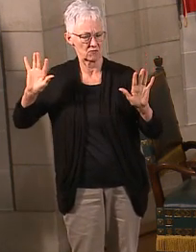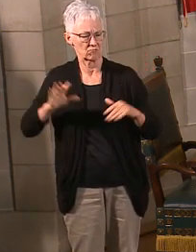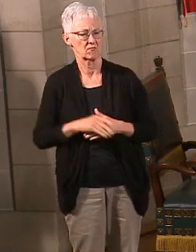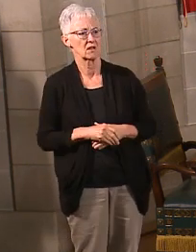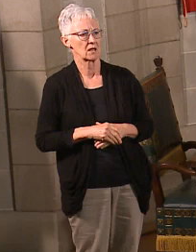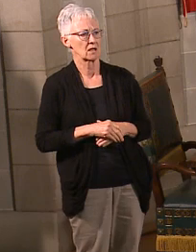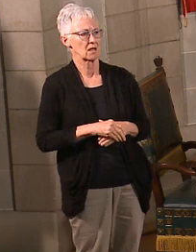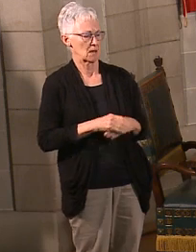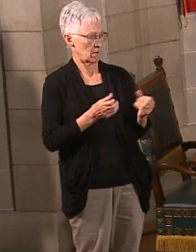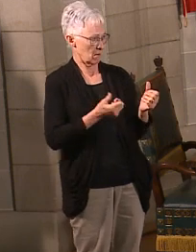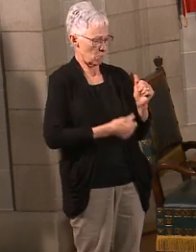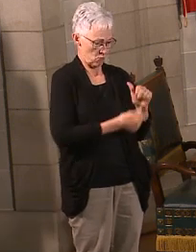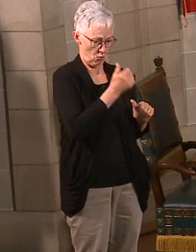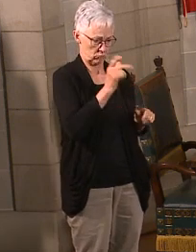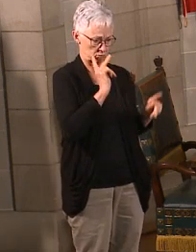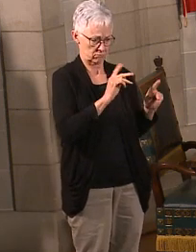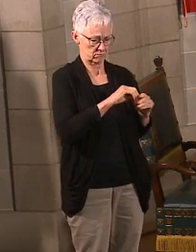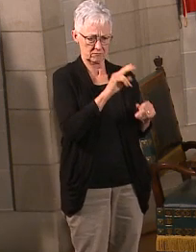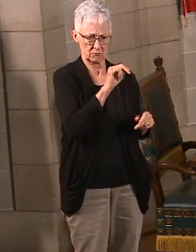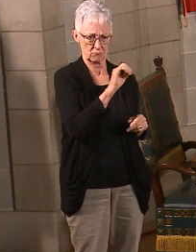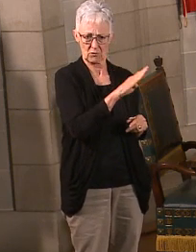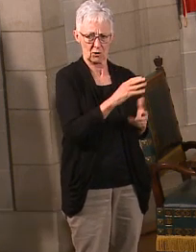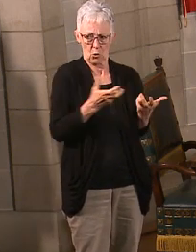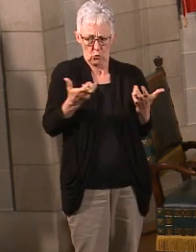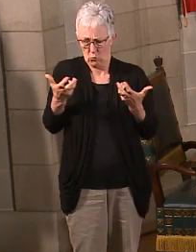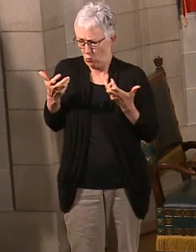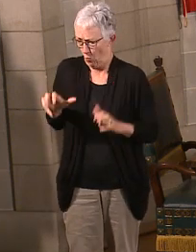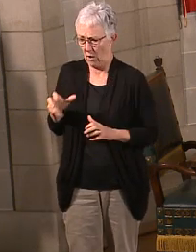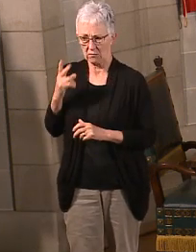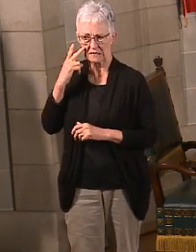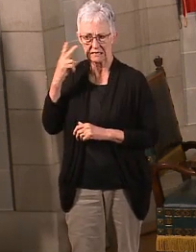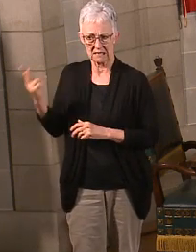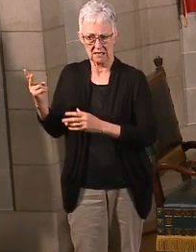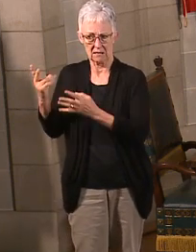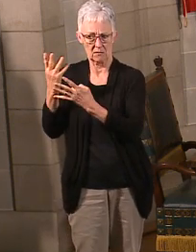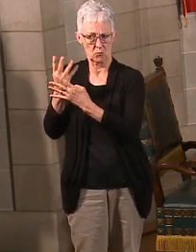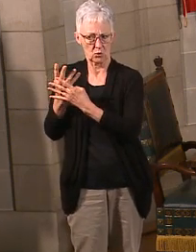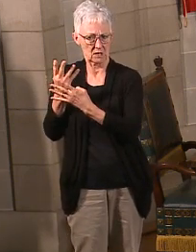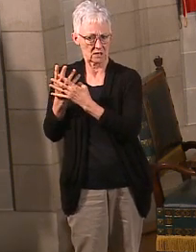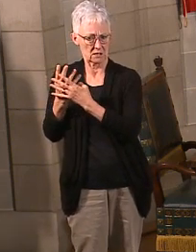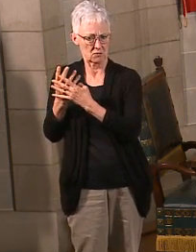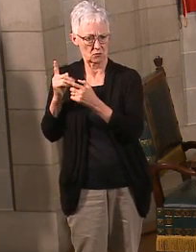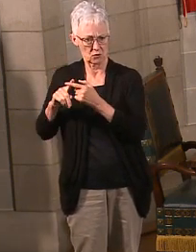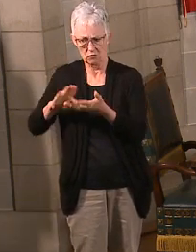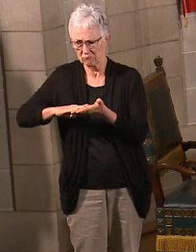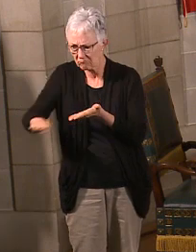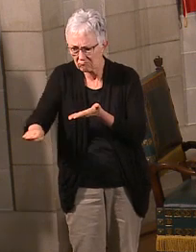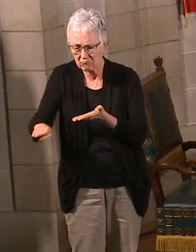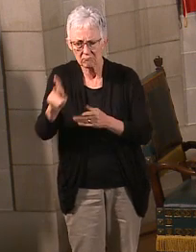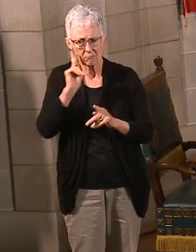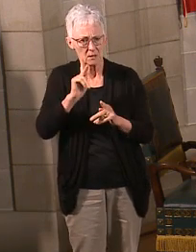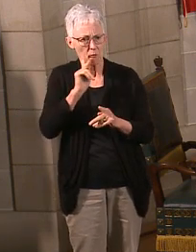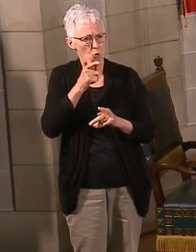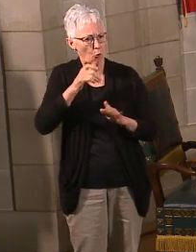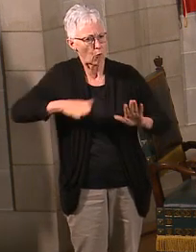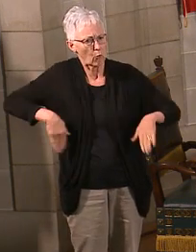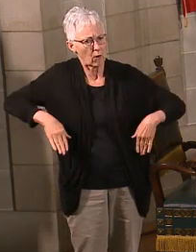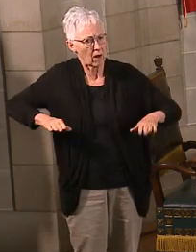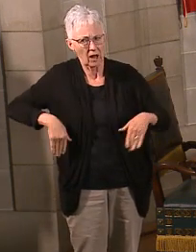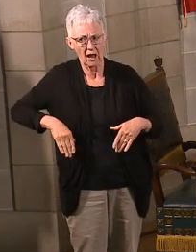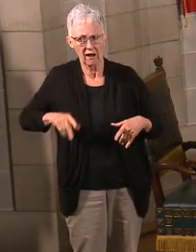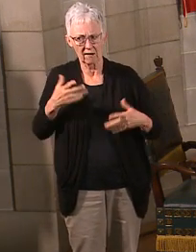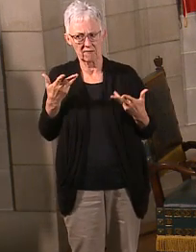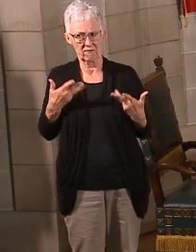And when you think about that concept, it's really kind of irresponsible. Because if we release inmates